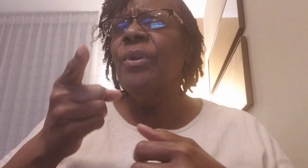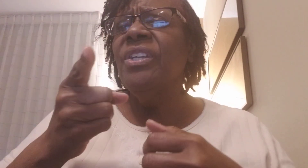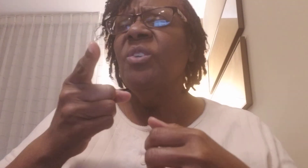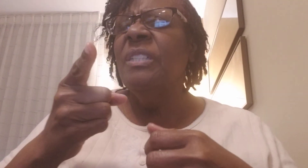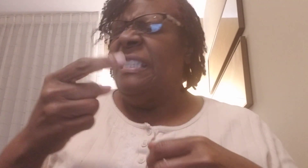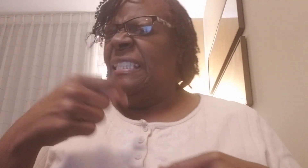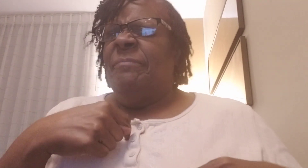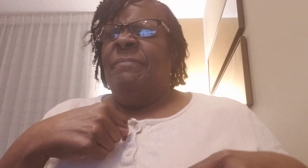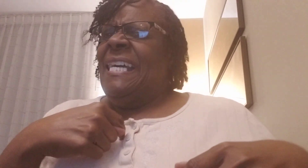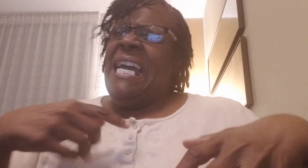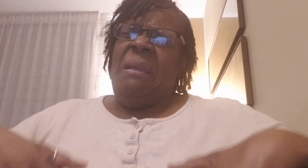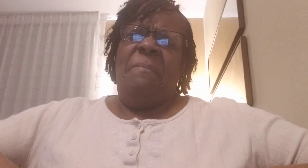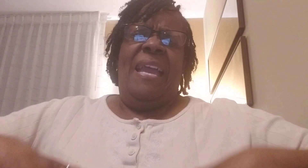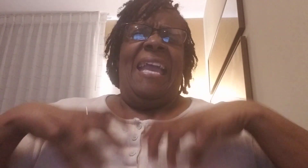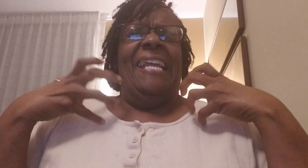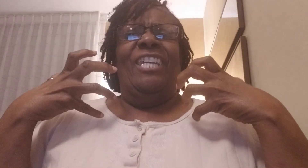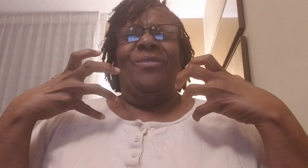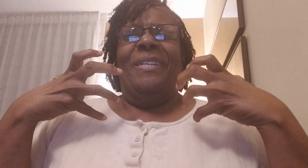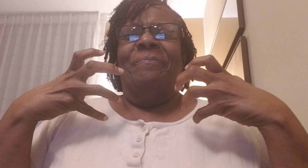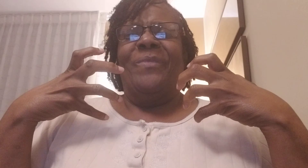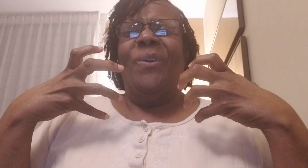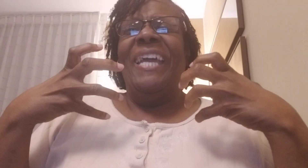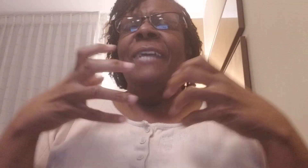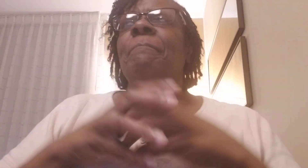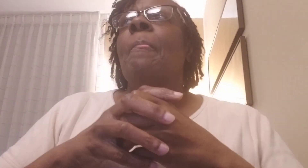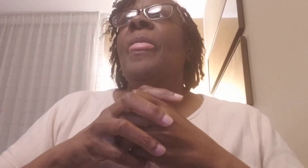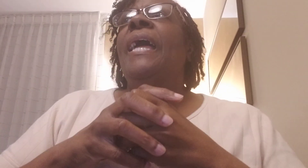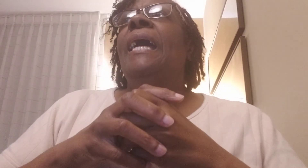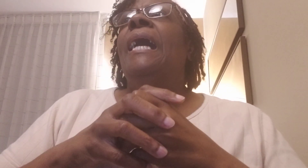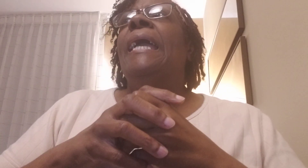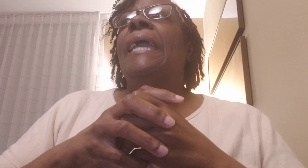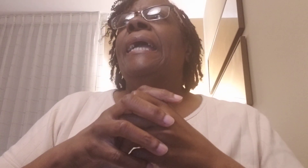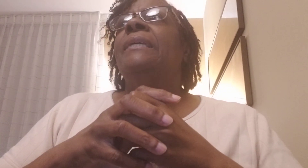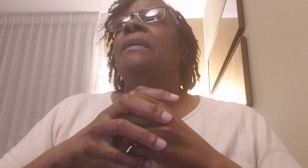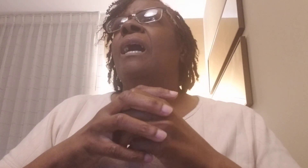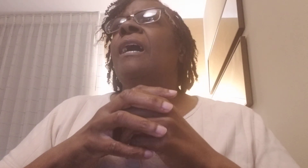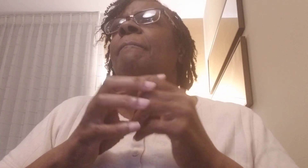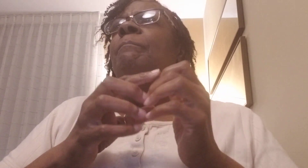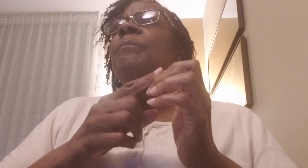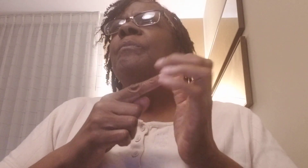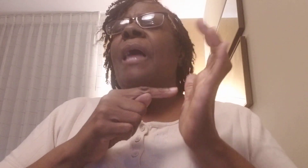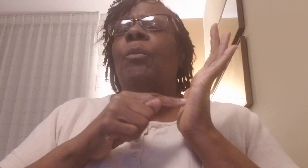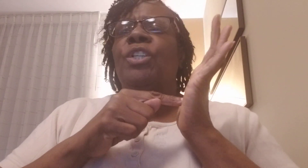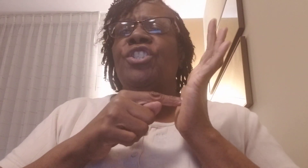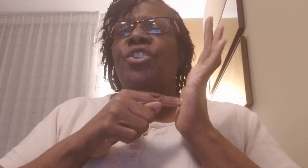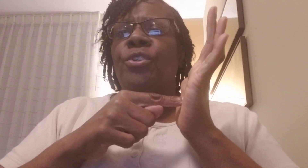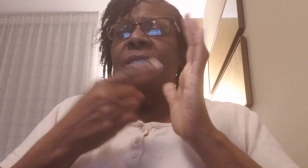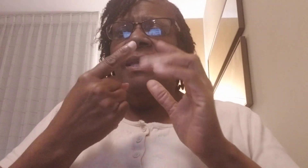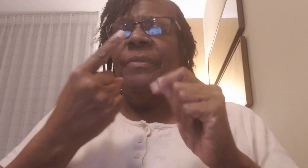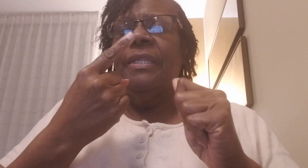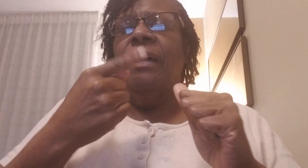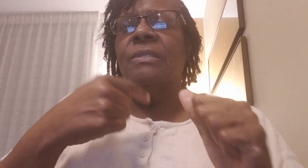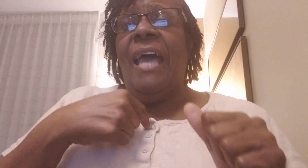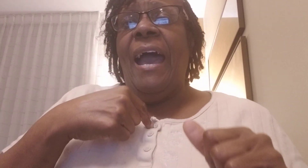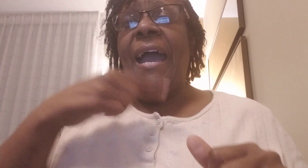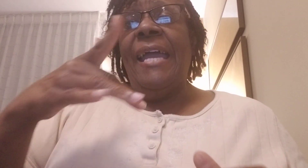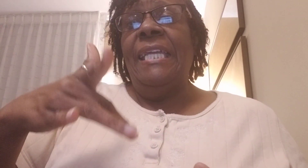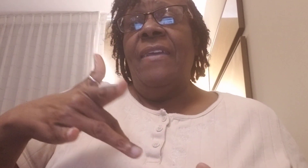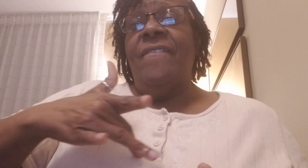you? I'm angry. Okay. And I want to show you something else. I